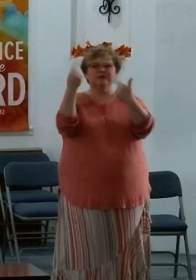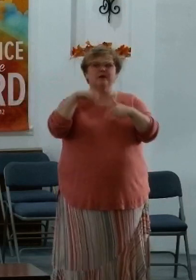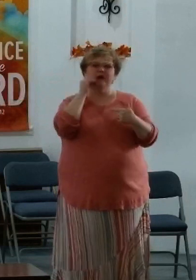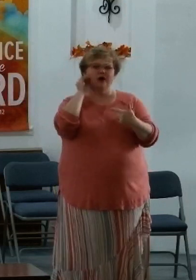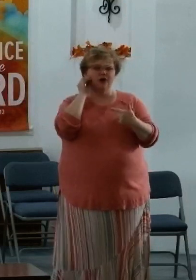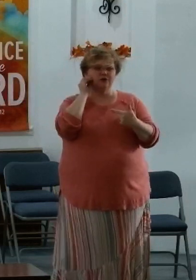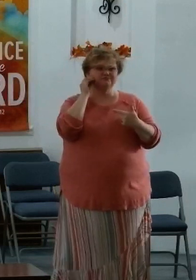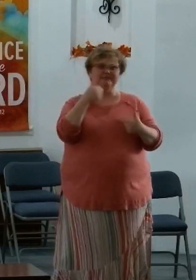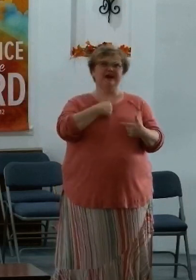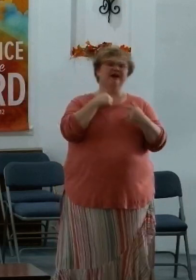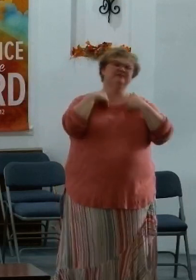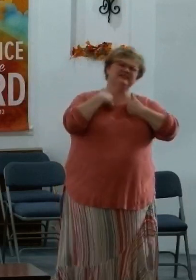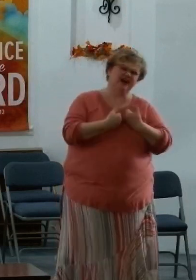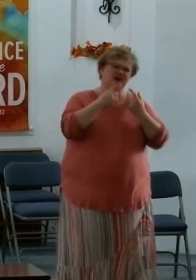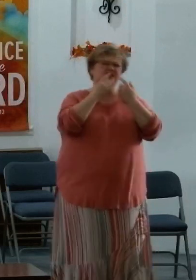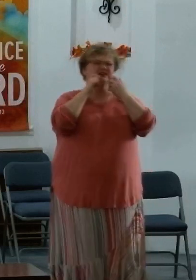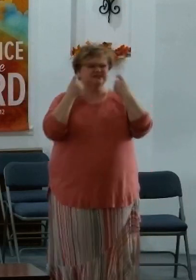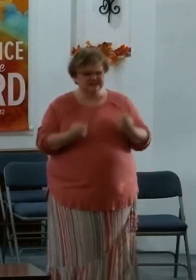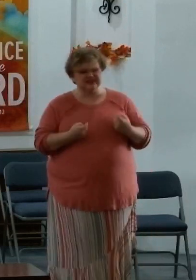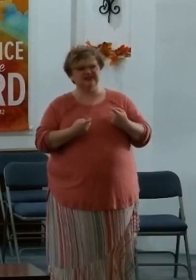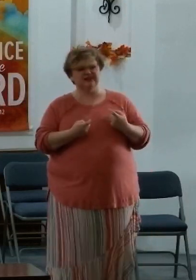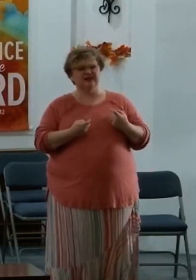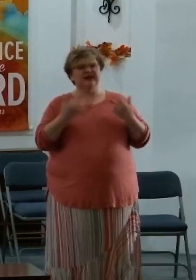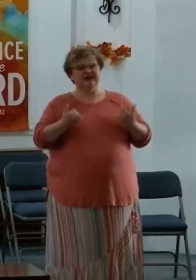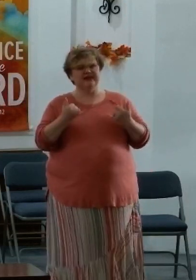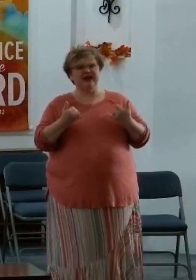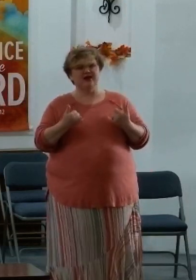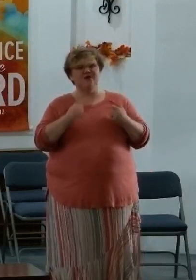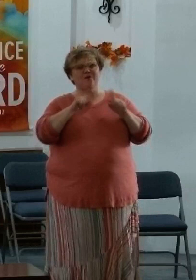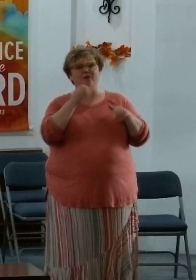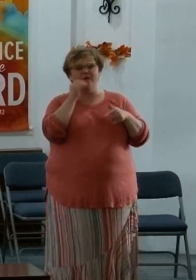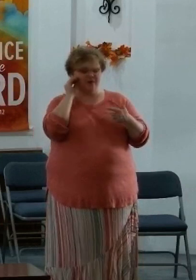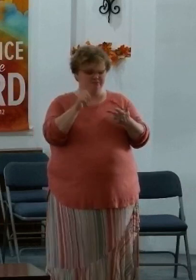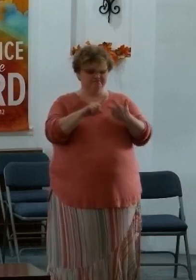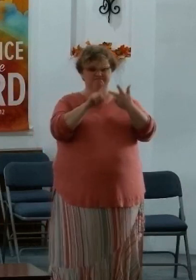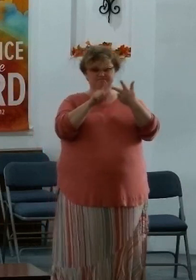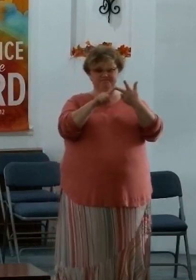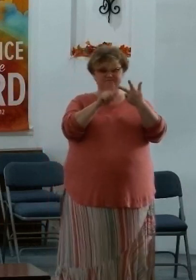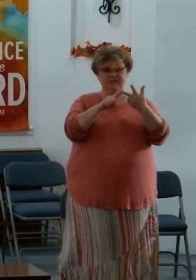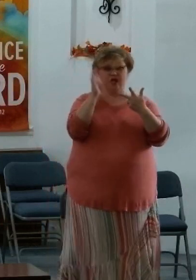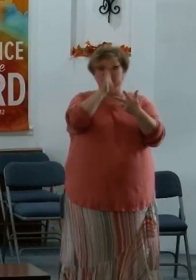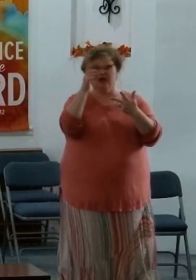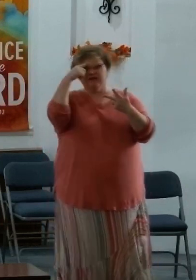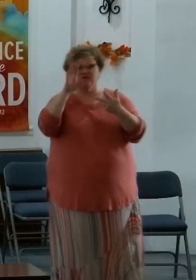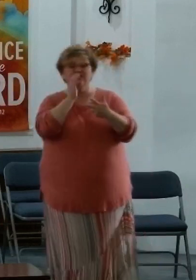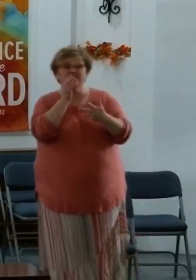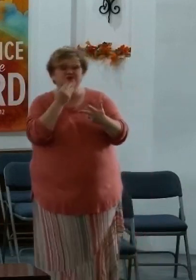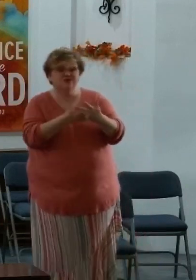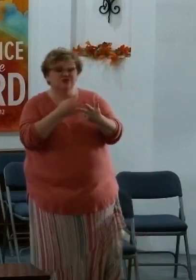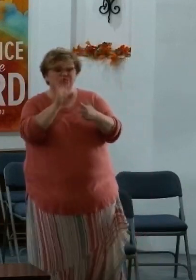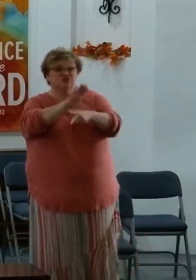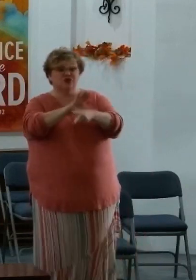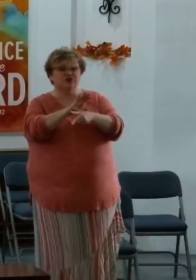Lord, now I'm coming home, the songwriter said. Or if you're just looking for a good church where you can put your membership